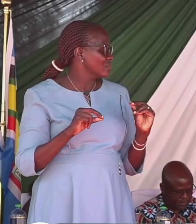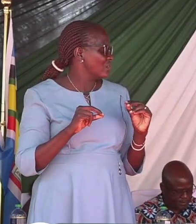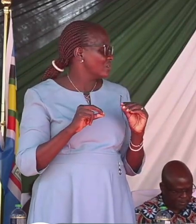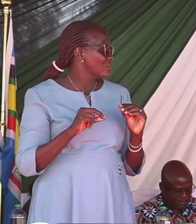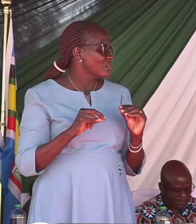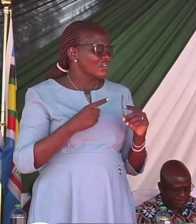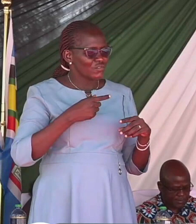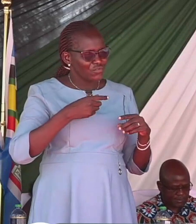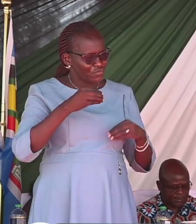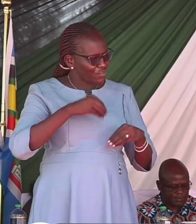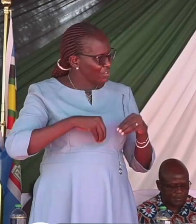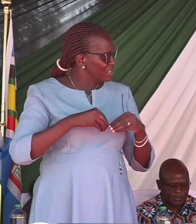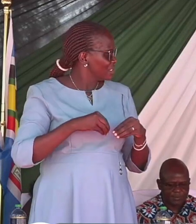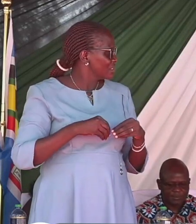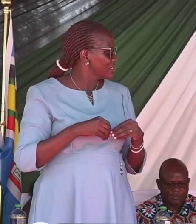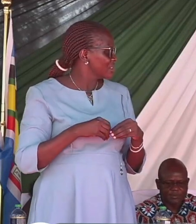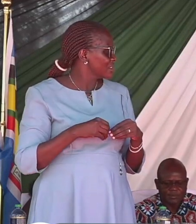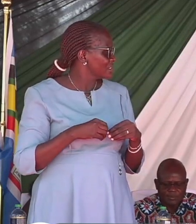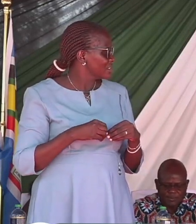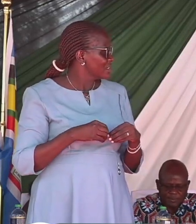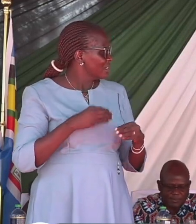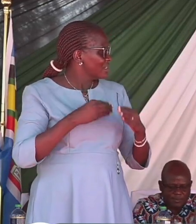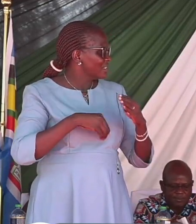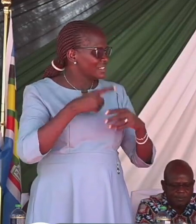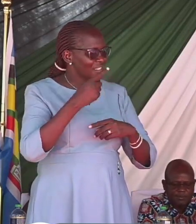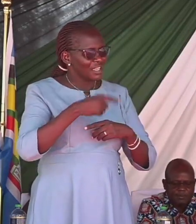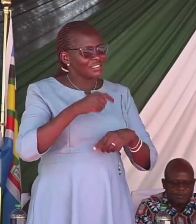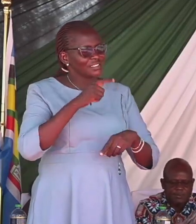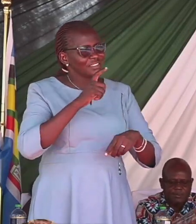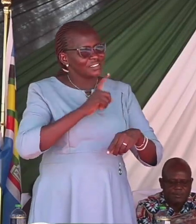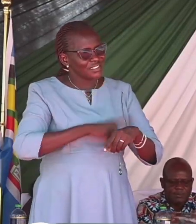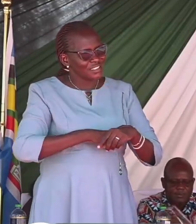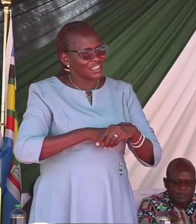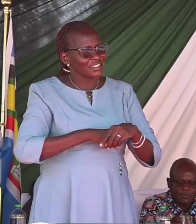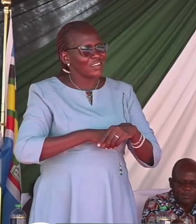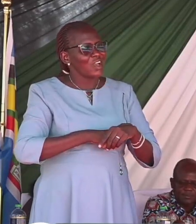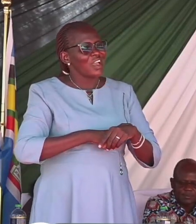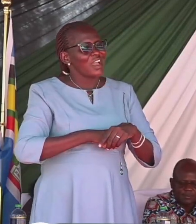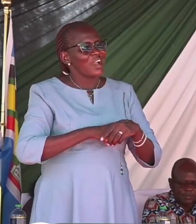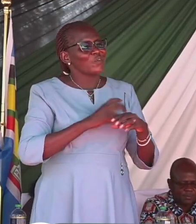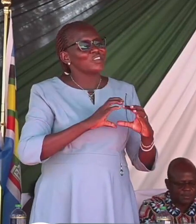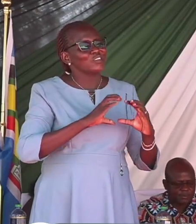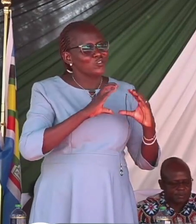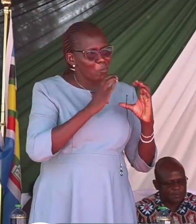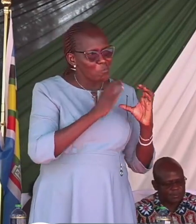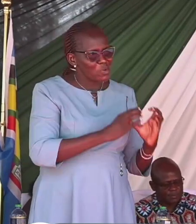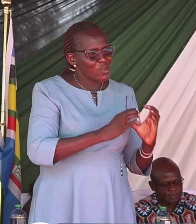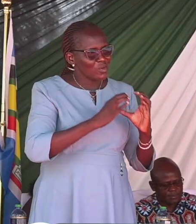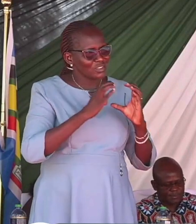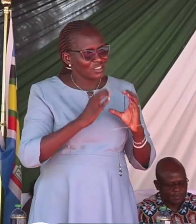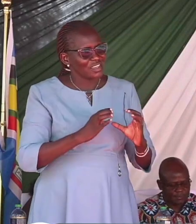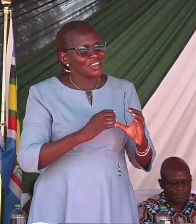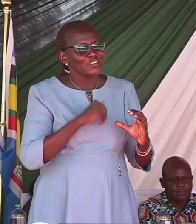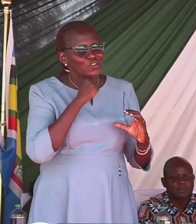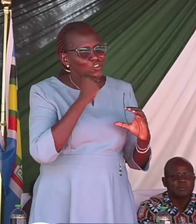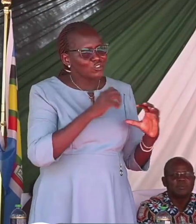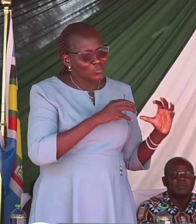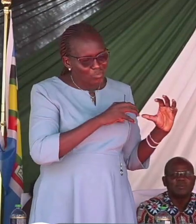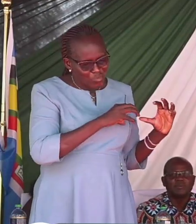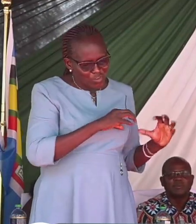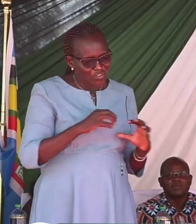region. So please, next time we will vote according to blocks and not just moving from one region to